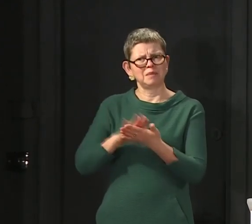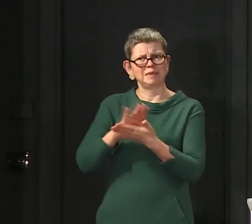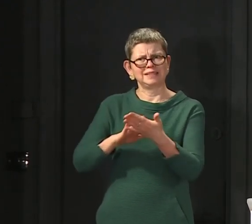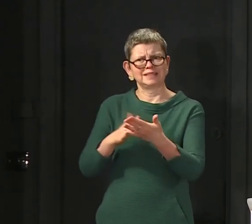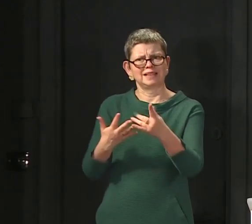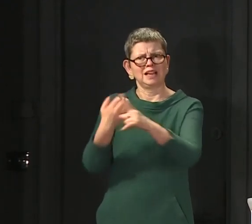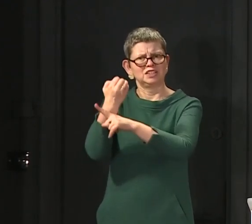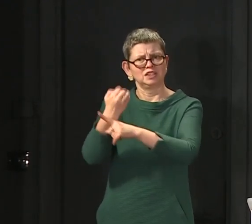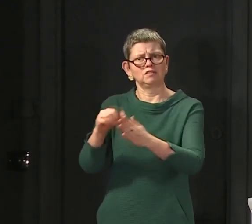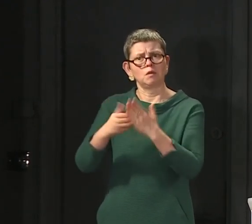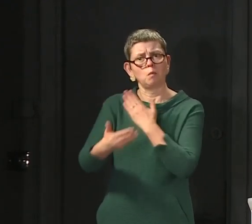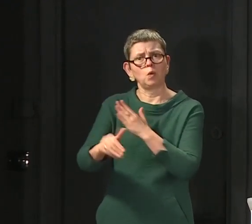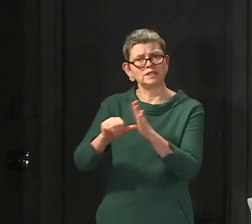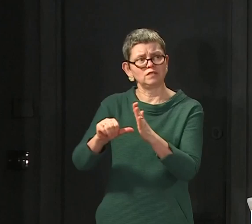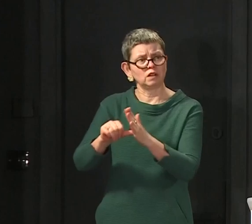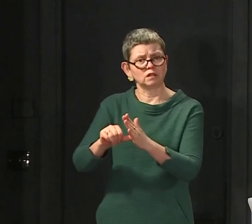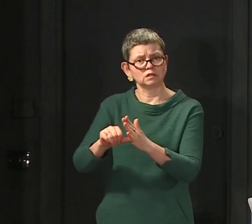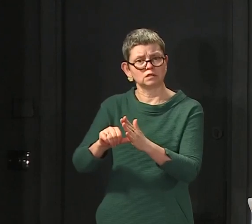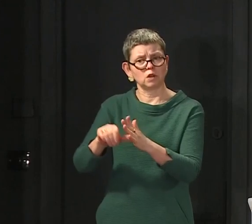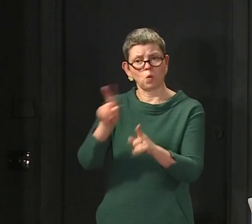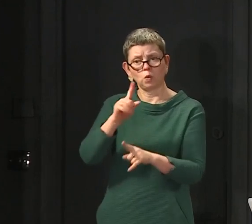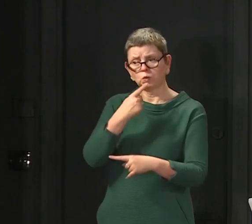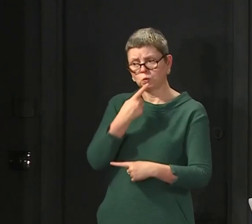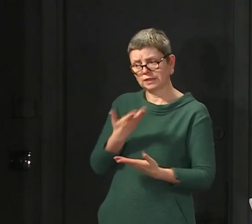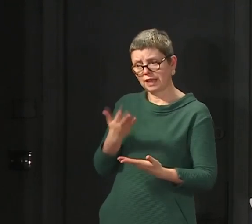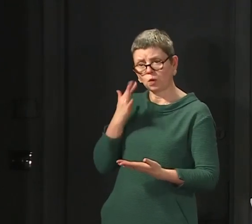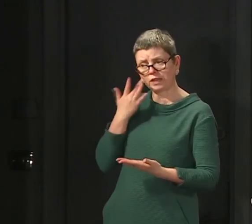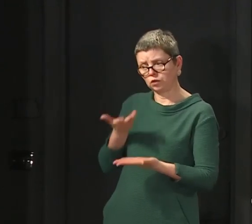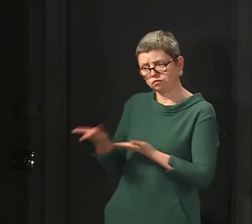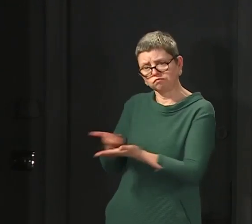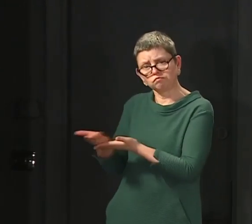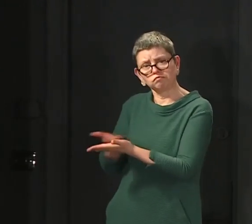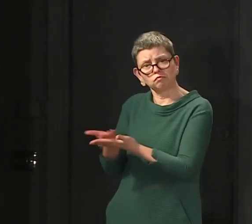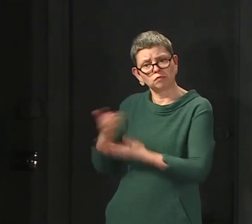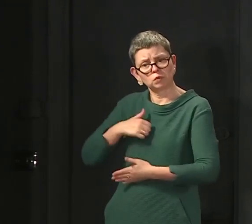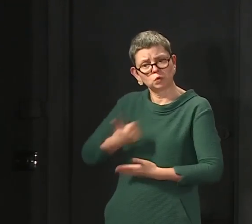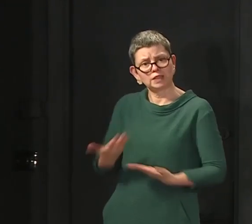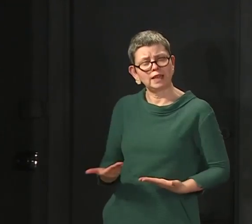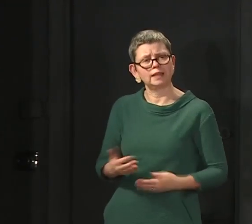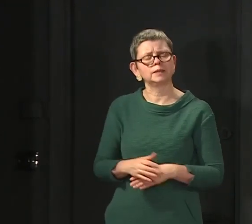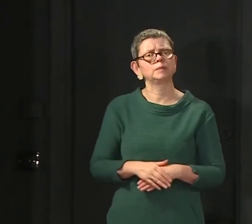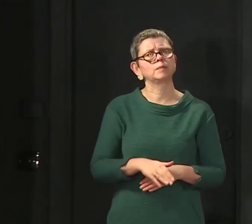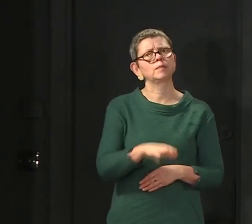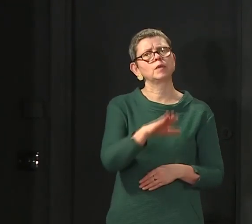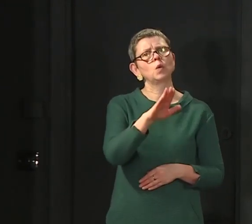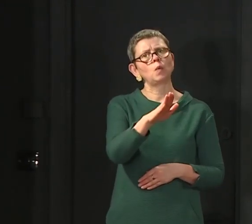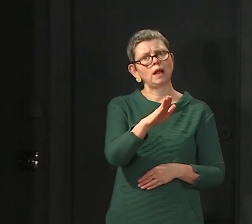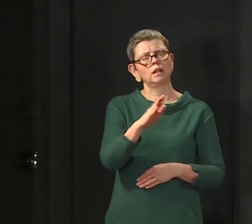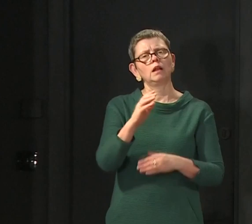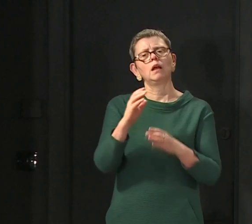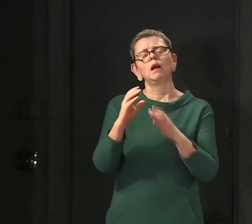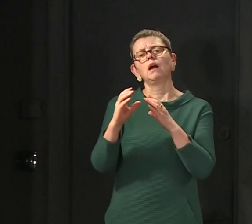advertising campaign not to be deployed in Scotland? On that latter point, there are discussions between